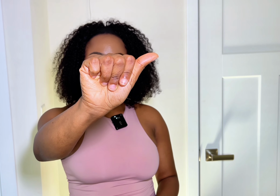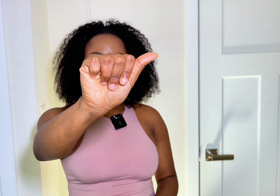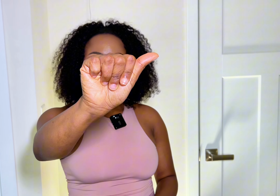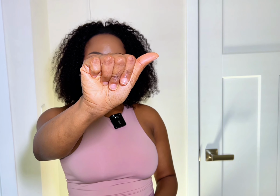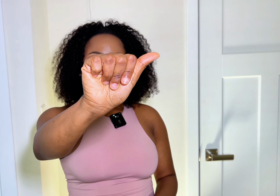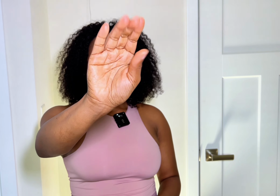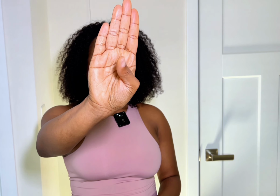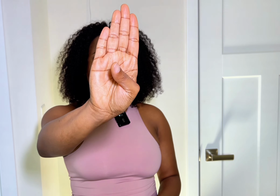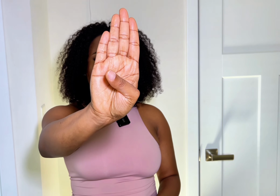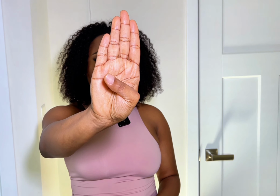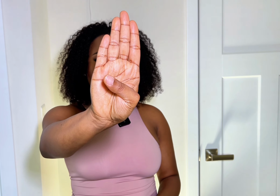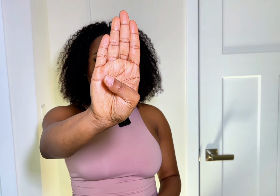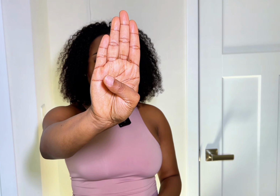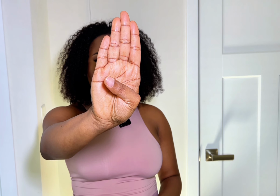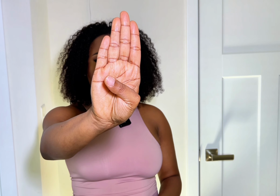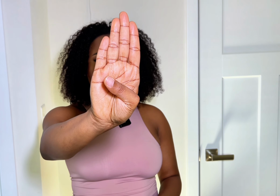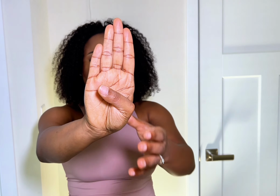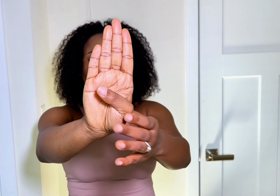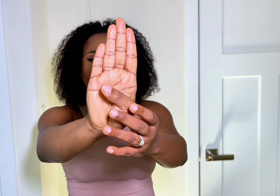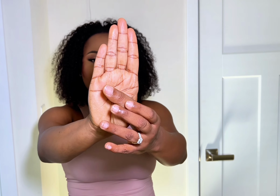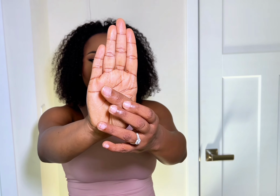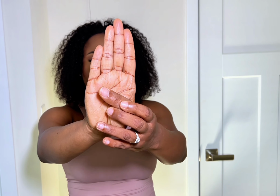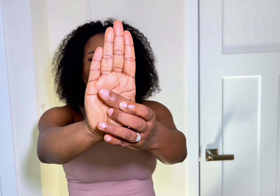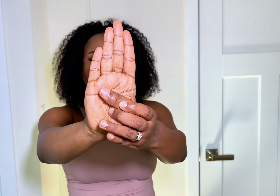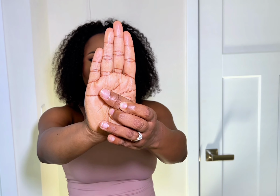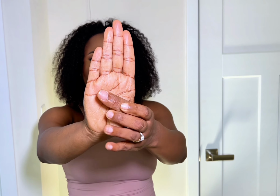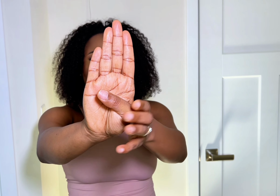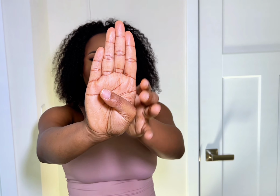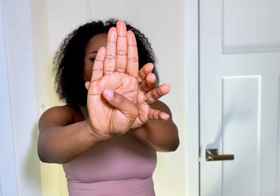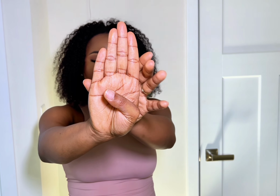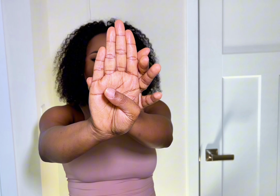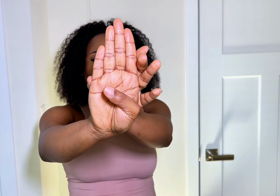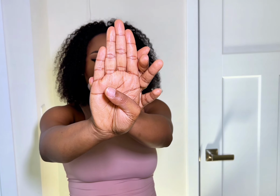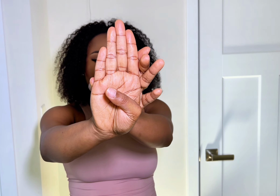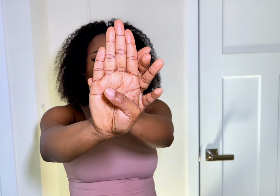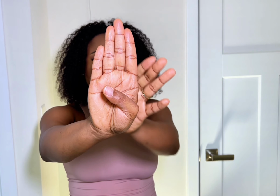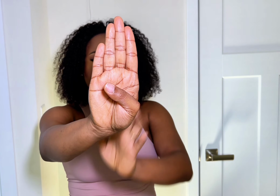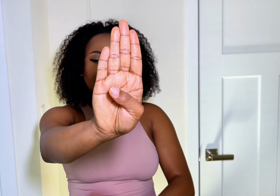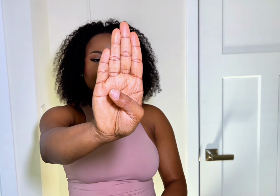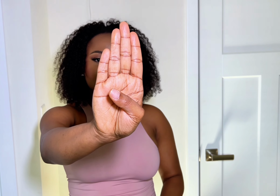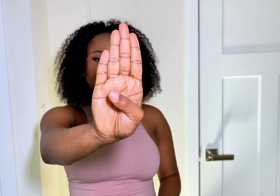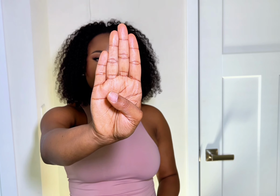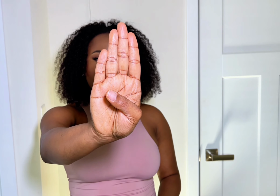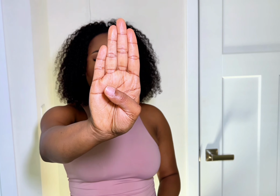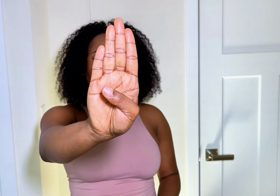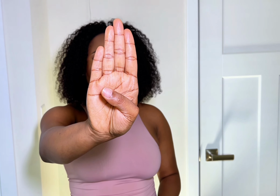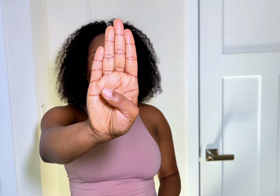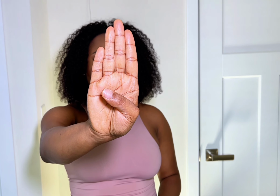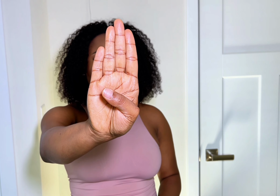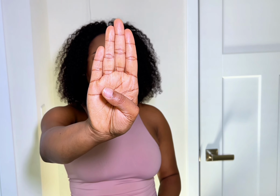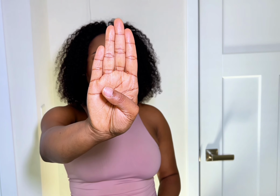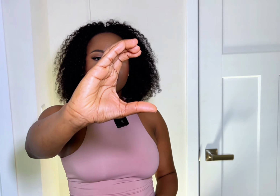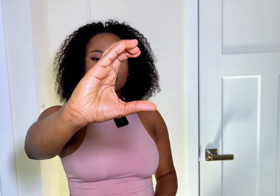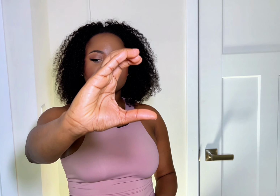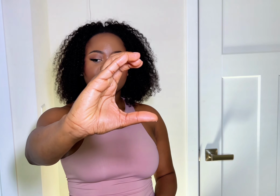this. B, make sure you have your thumb in and all your fingers are like this. B,